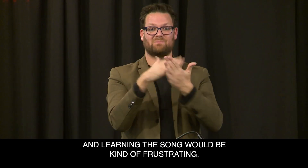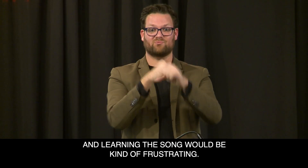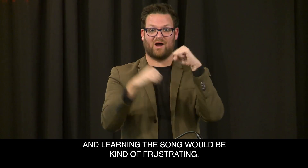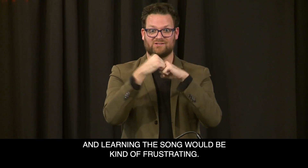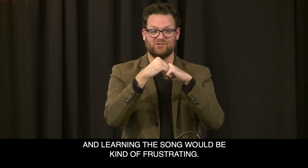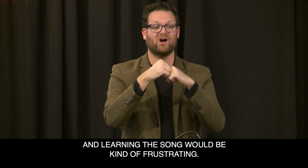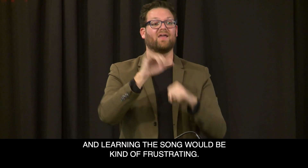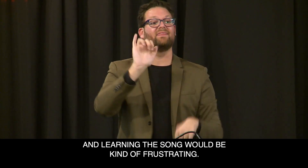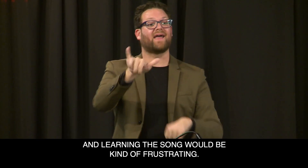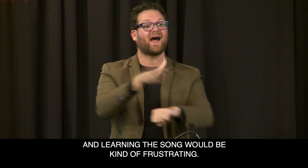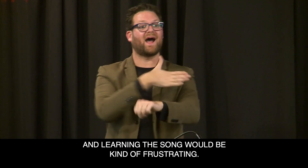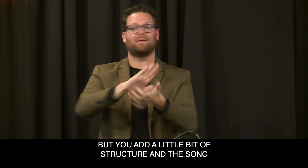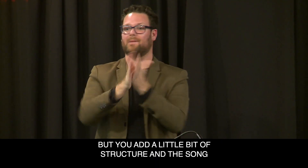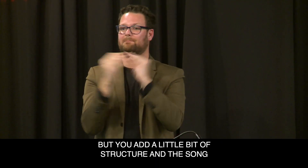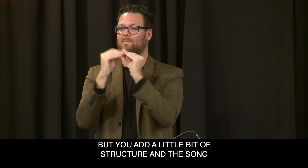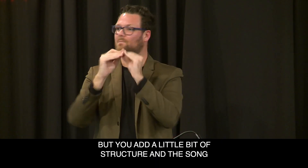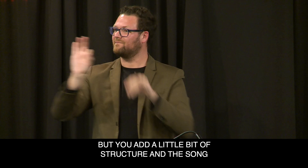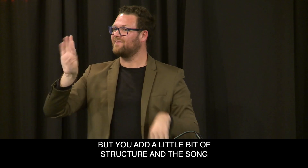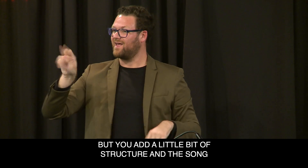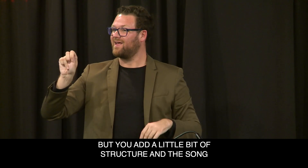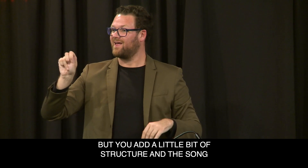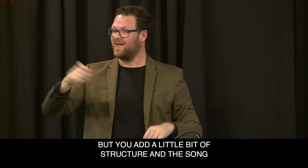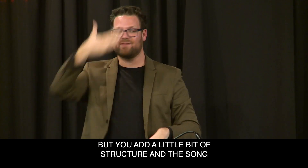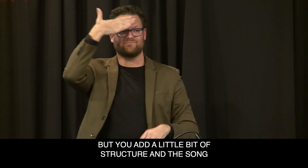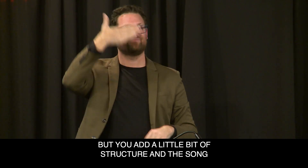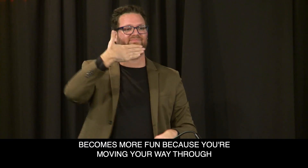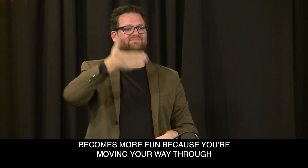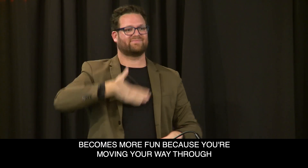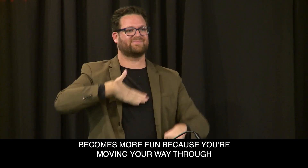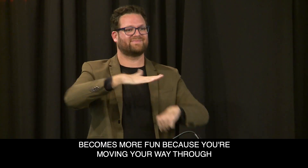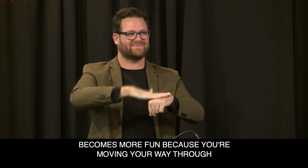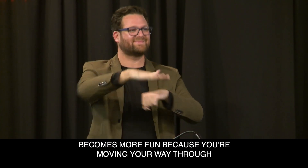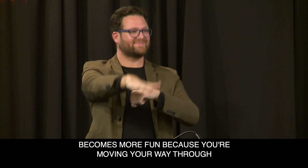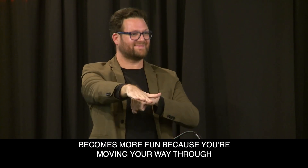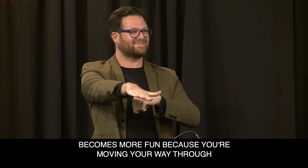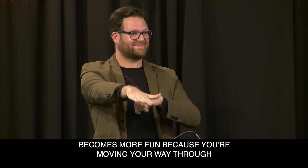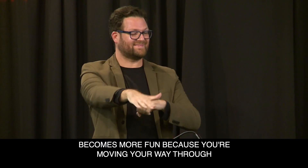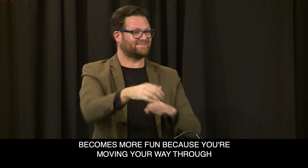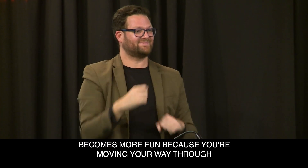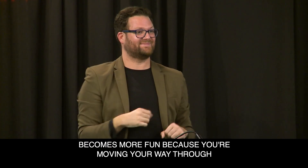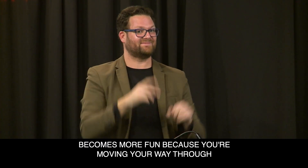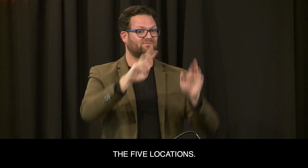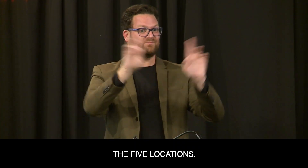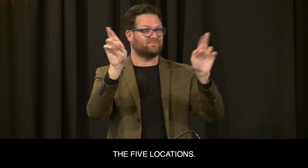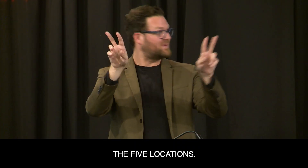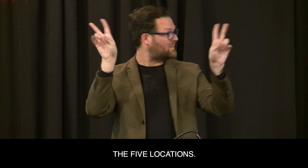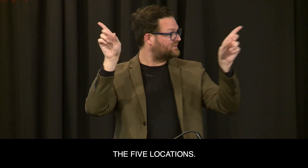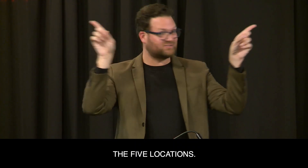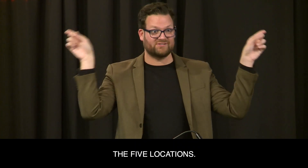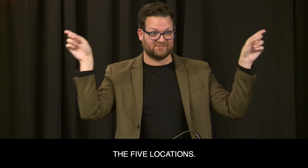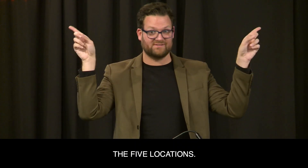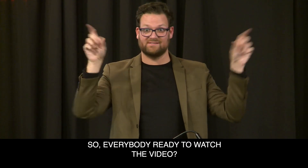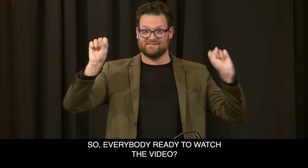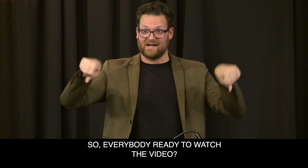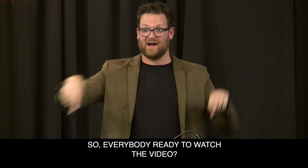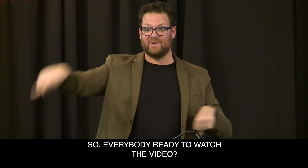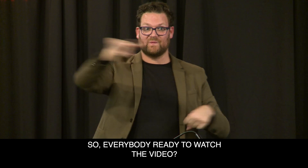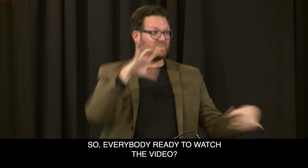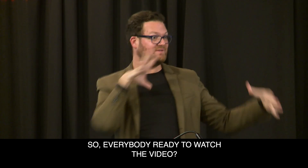kind of frustrating. But you add a little bit of structure, and the song becomes more fun because you're moving your way through the 5 locations. So, everybody ready to watch the